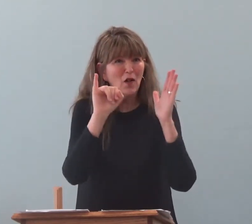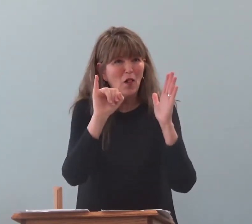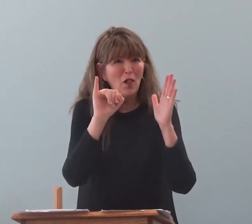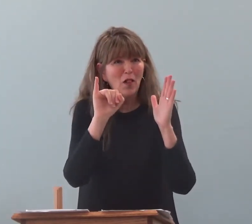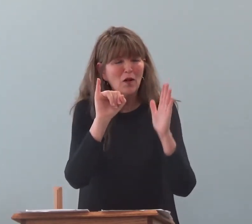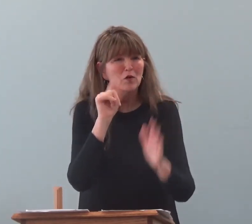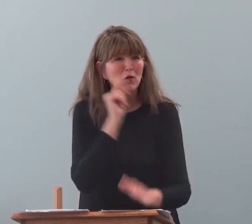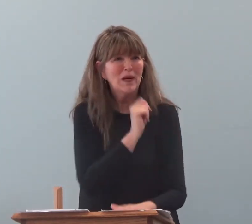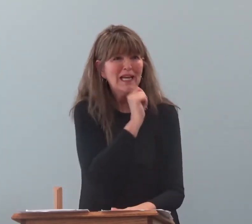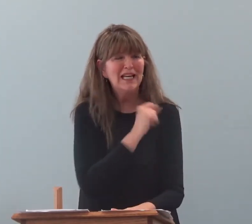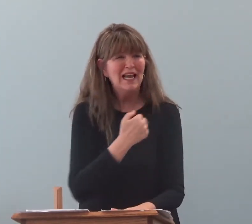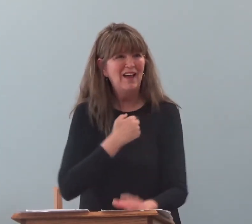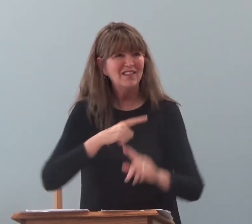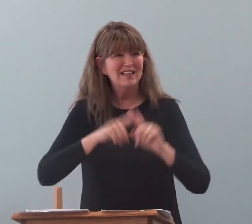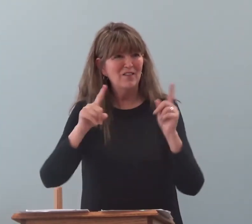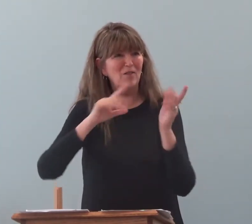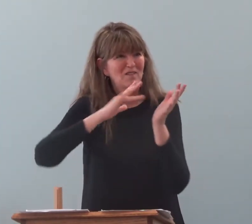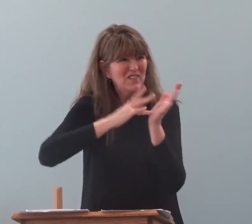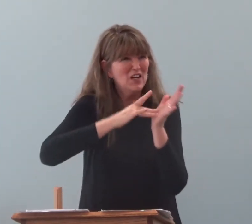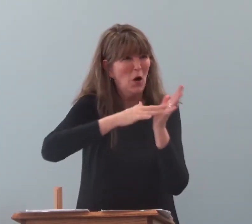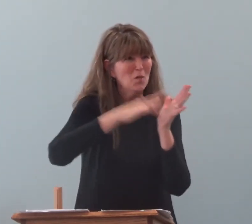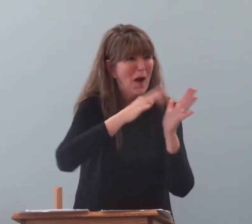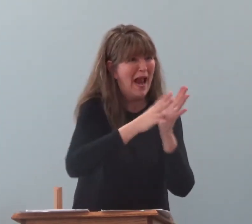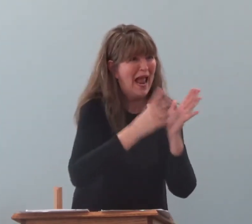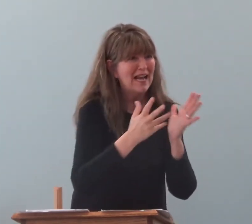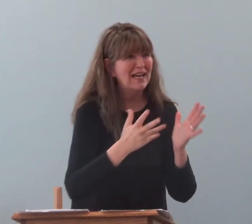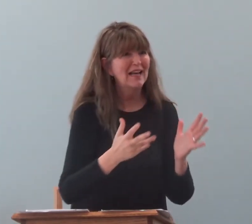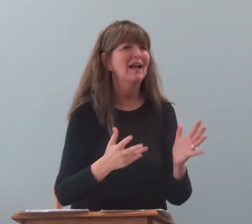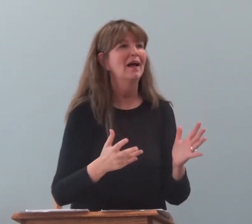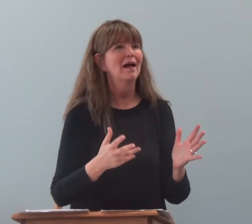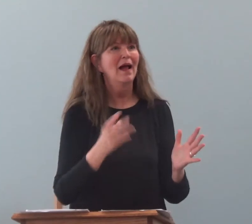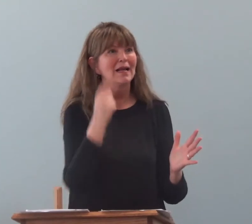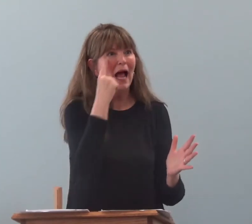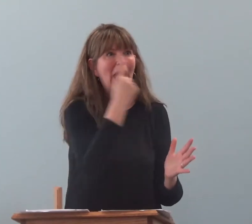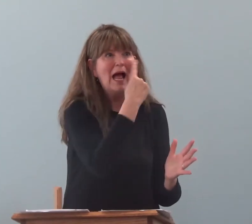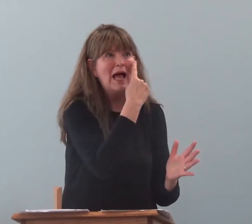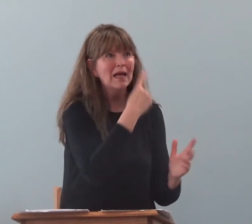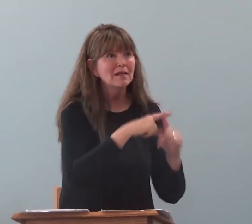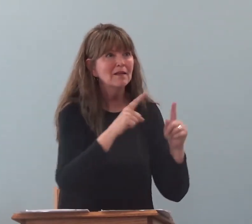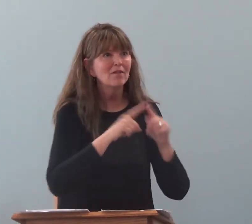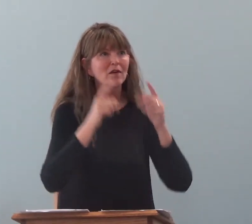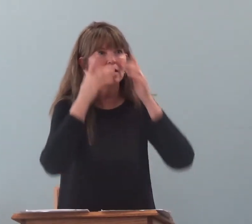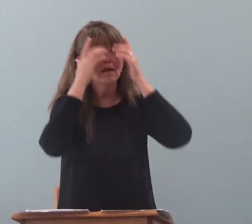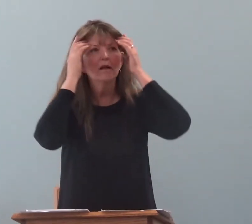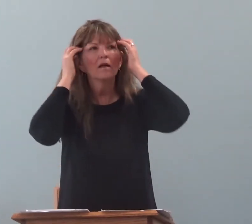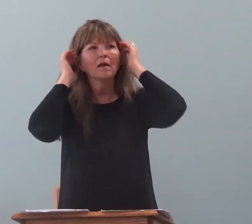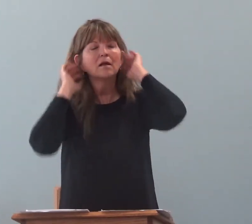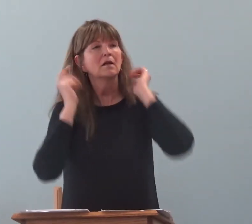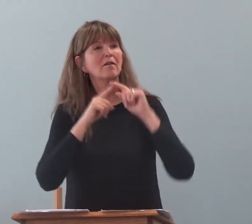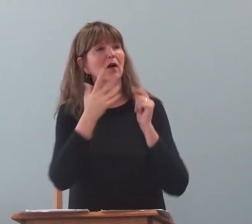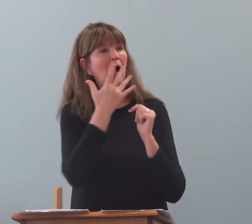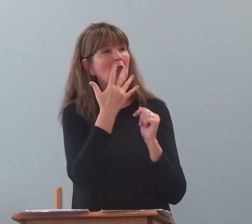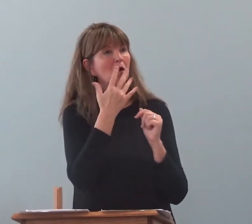each have different fingerprints. Even identical twins have unique fingerprints. Our